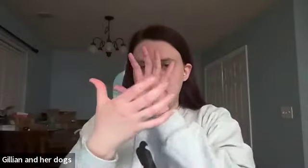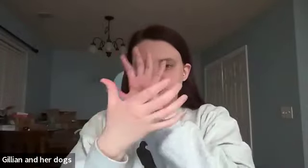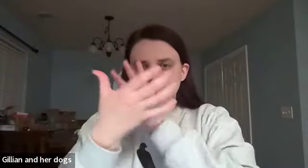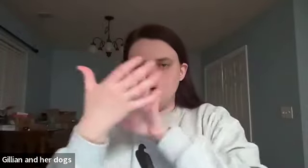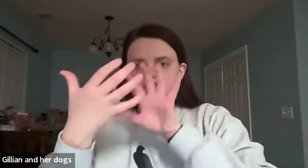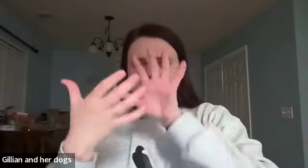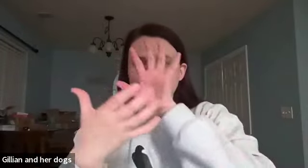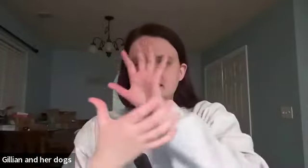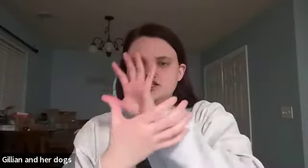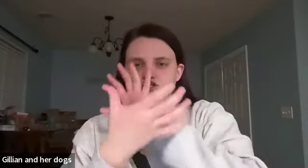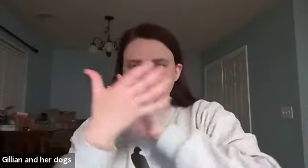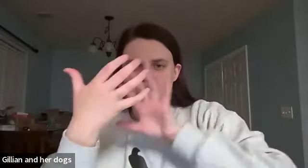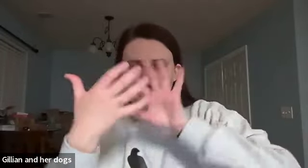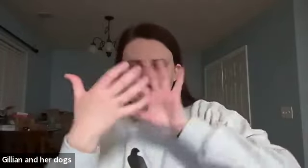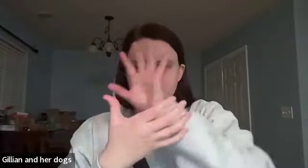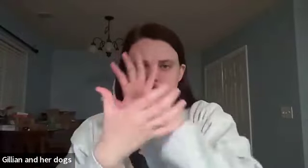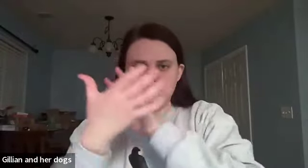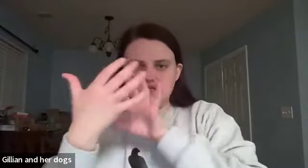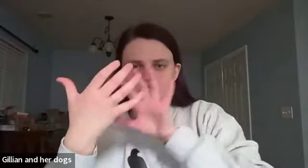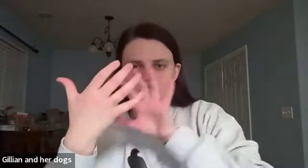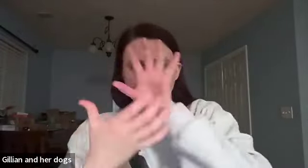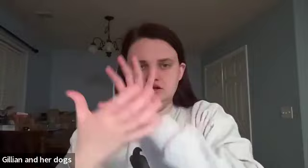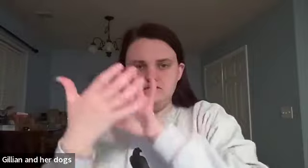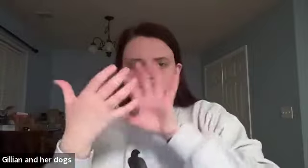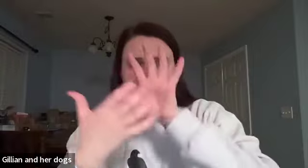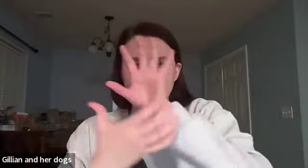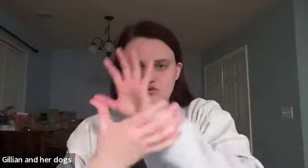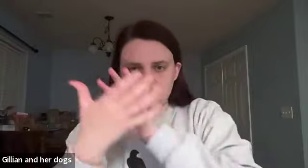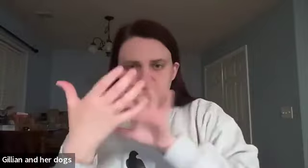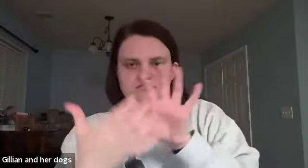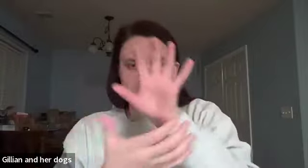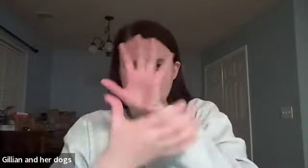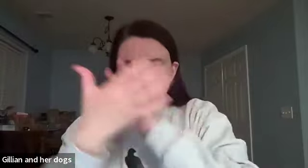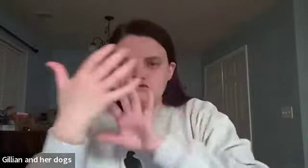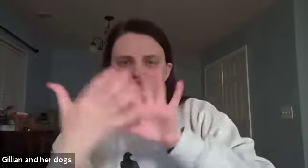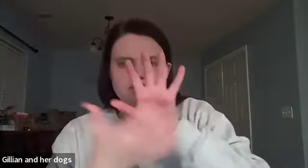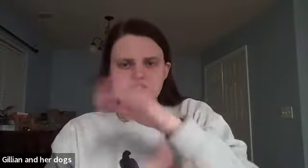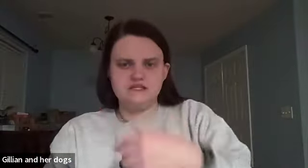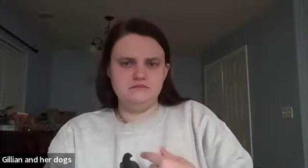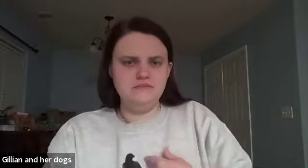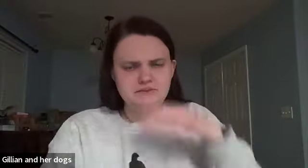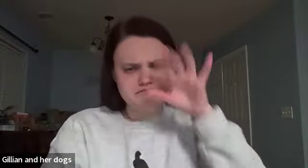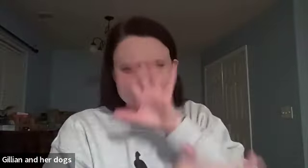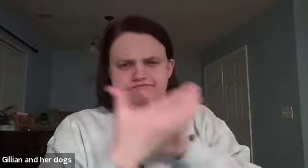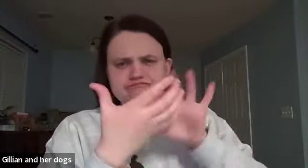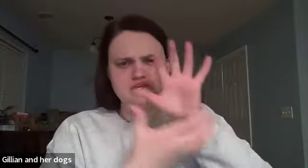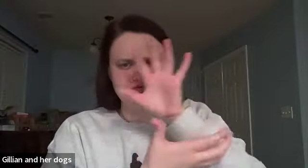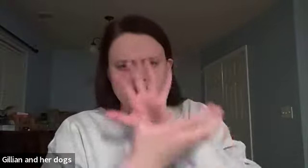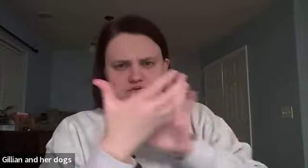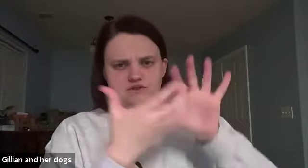And you're going to do like circular motions. Confused. confused. Like, so me, I'm